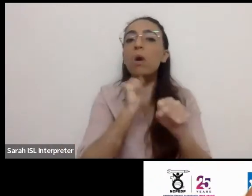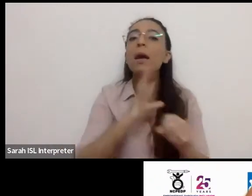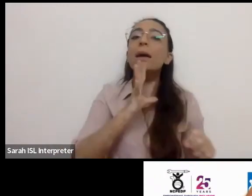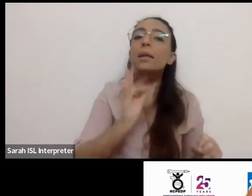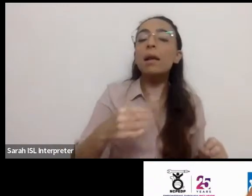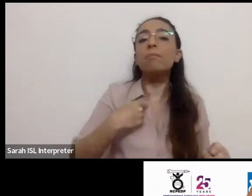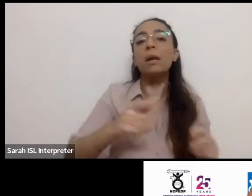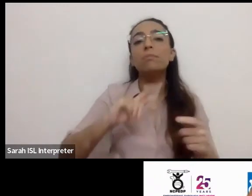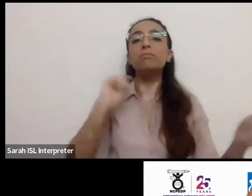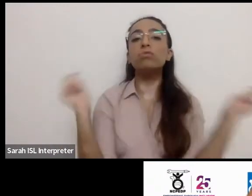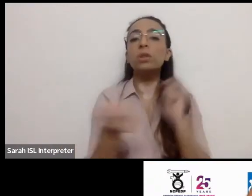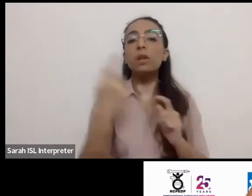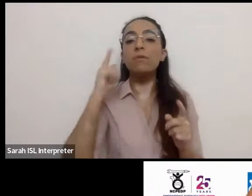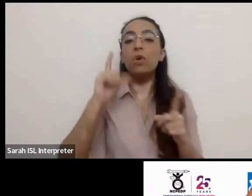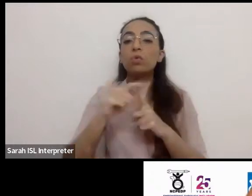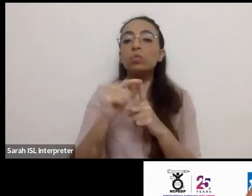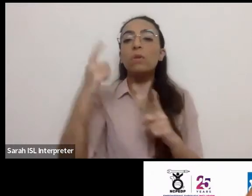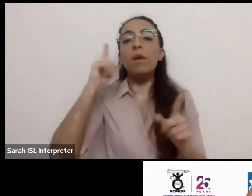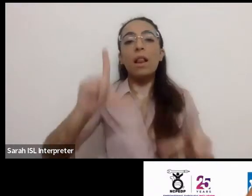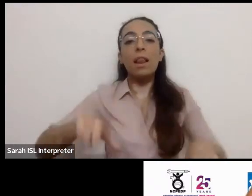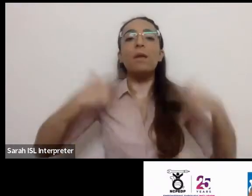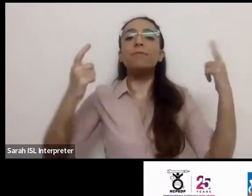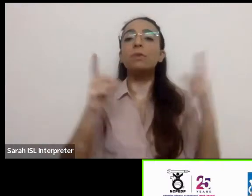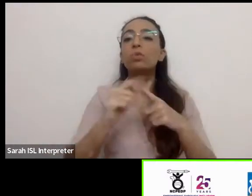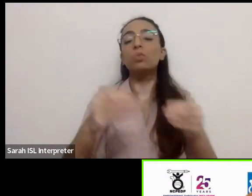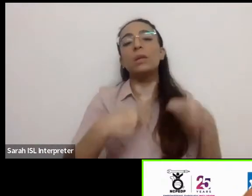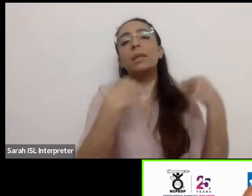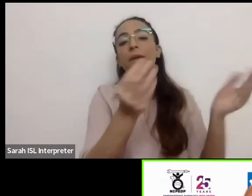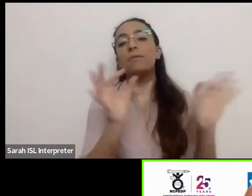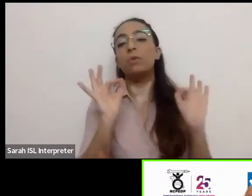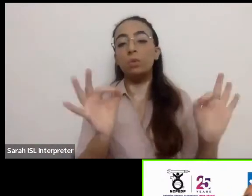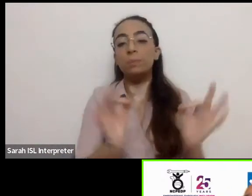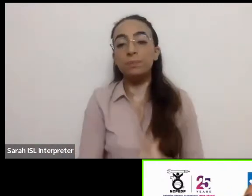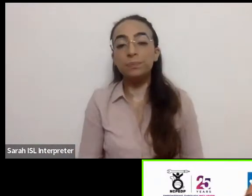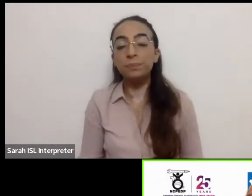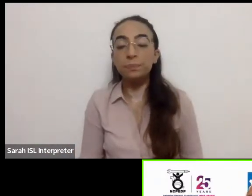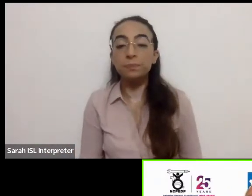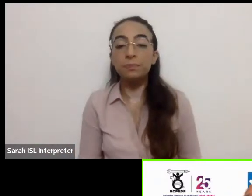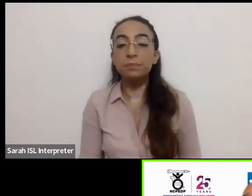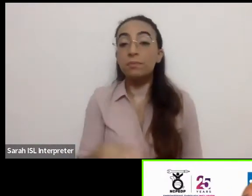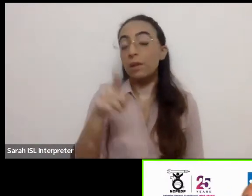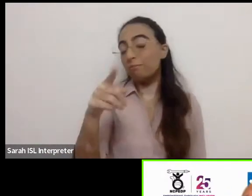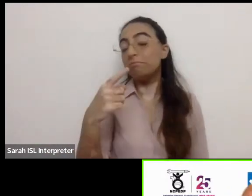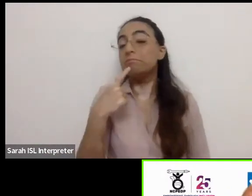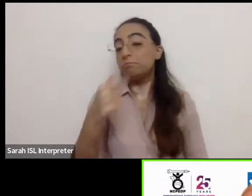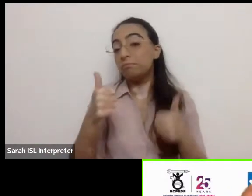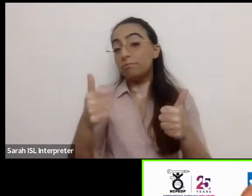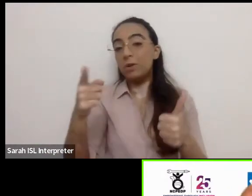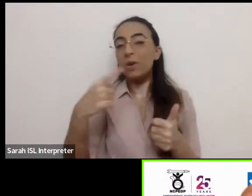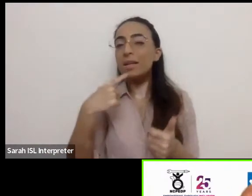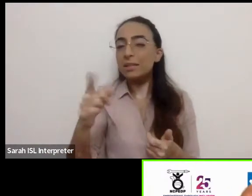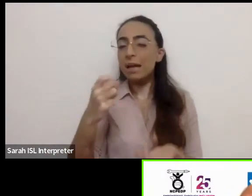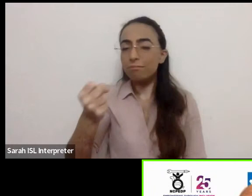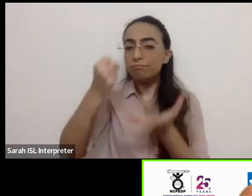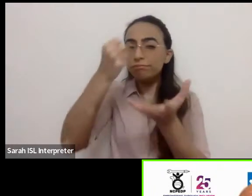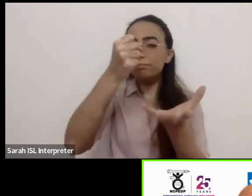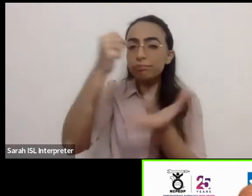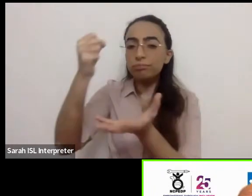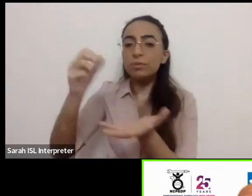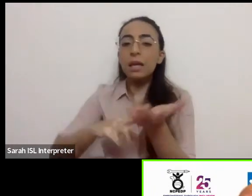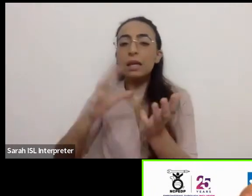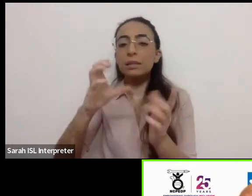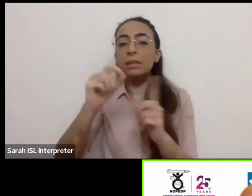livelihood and just making a good quality living as well. Rishad, since you mentioned the grant that you have given to NCPEDP